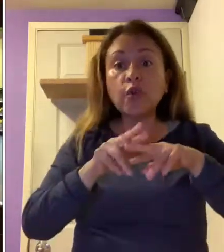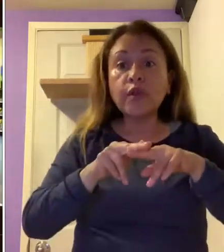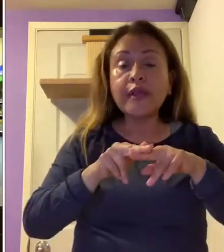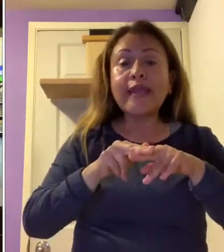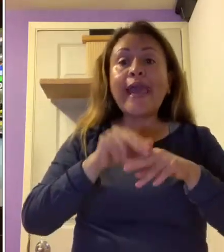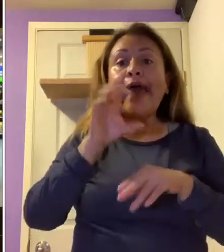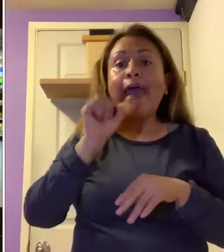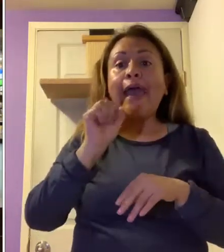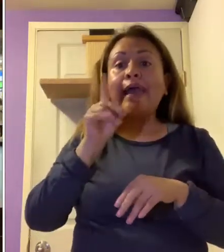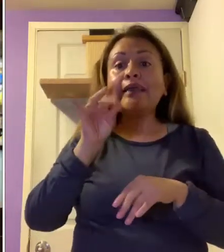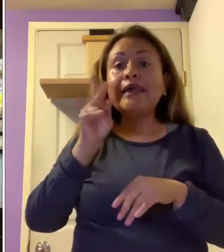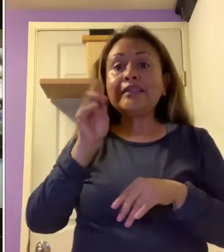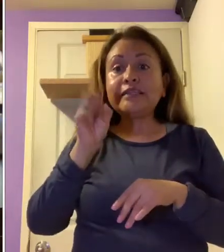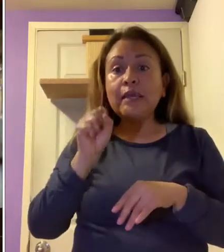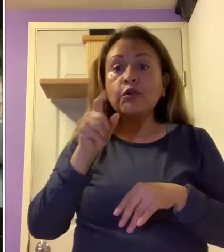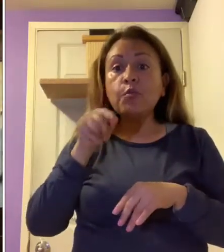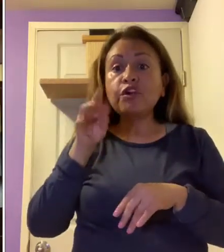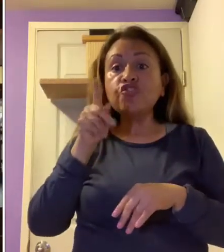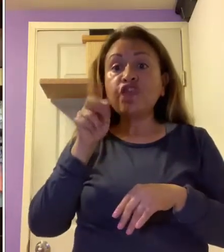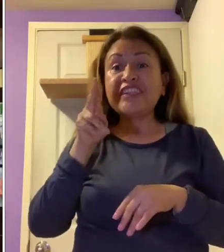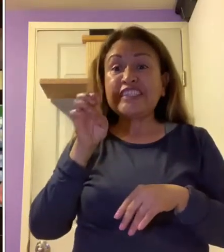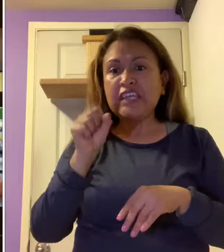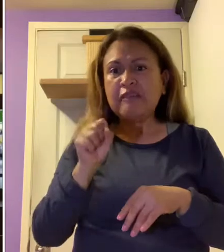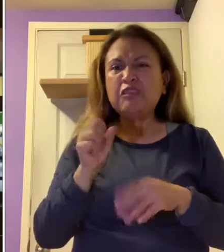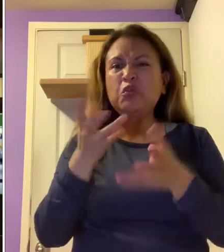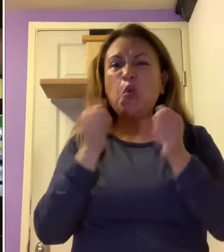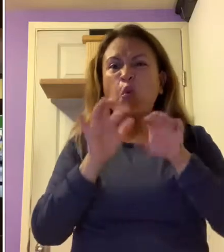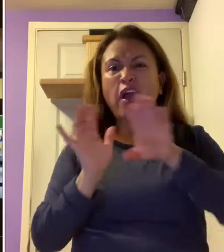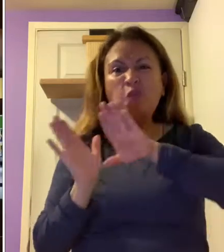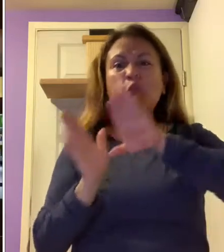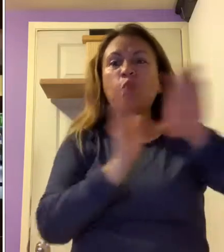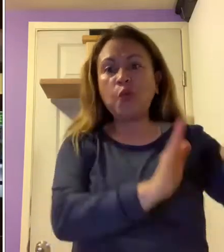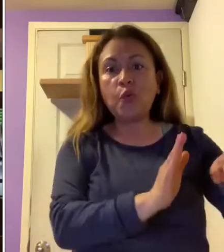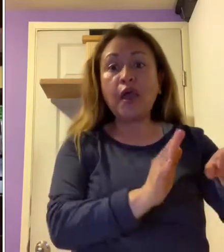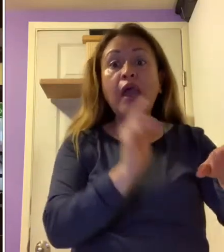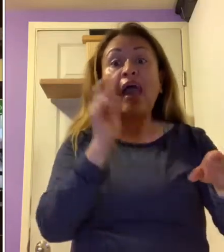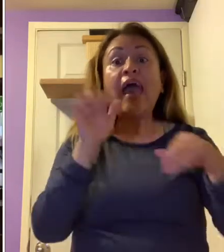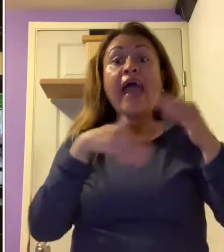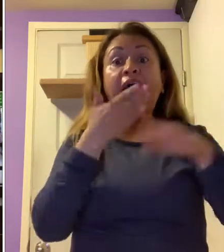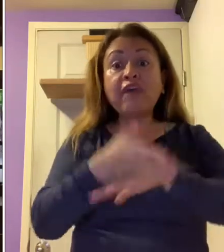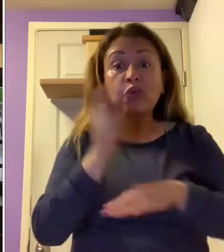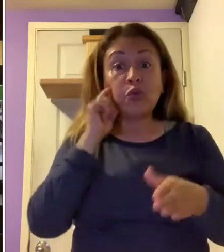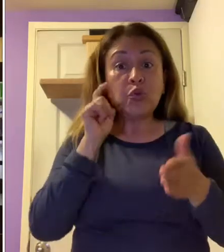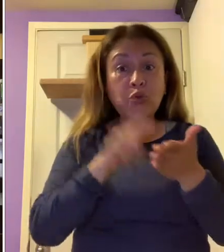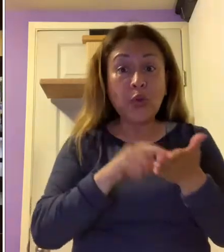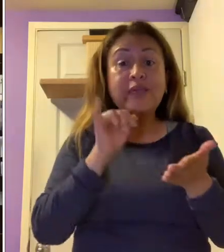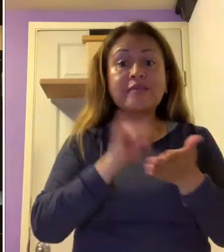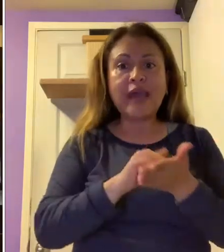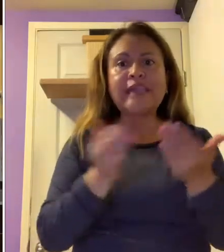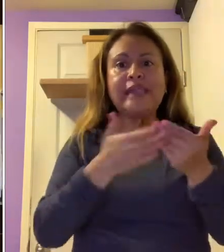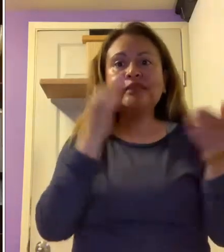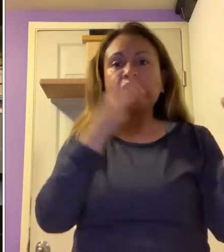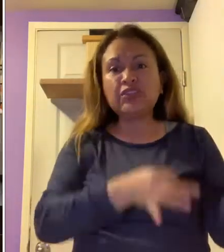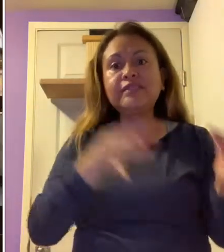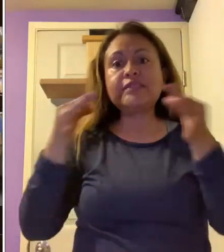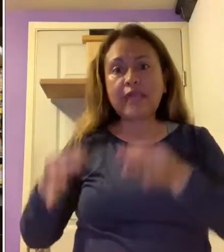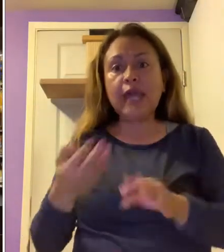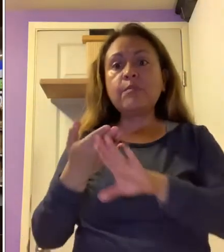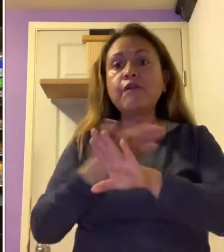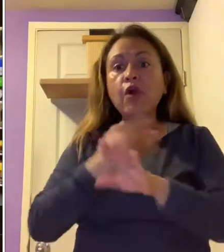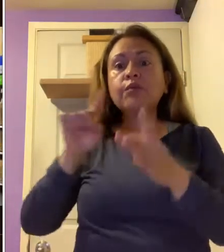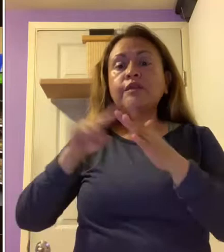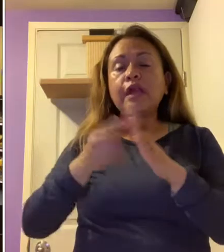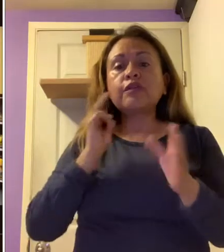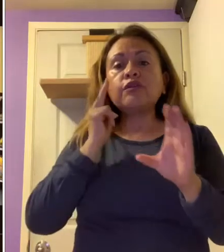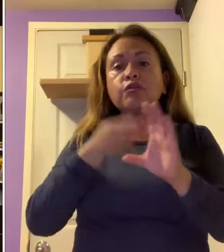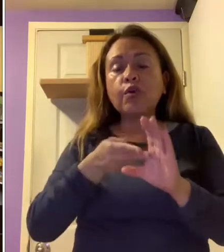sodium? And is it full of additives and preservatives? You know, the stuff we want to avoid. Once you see that, it's super easy. So before we head back there, you're